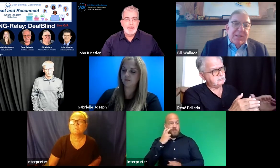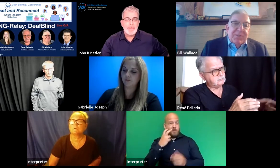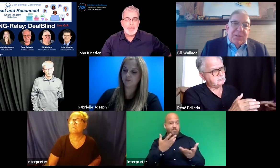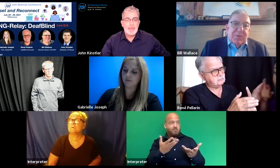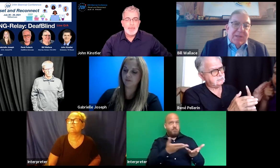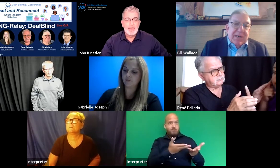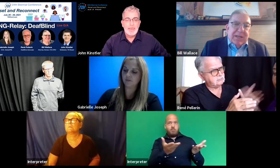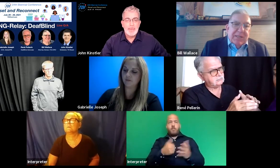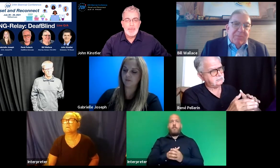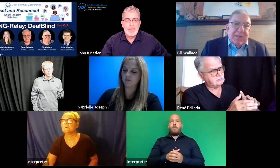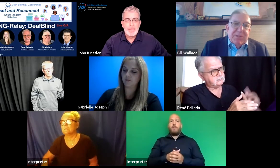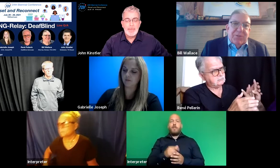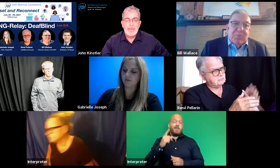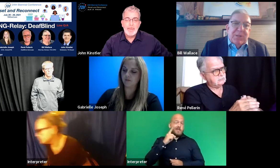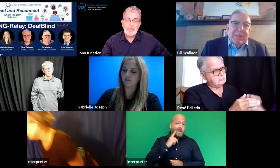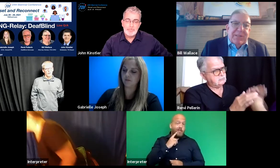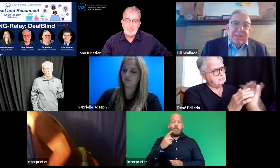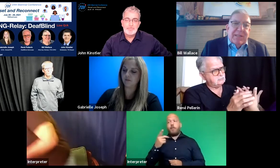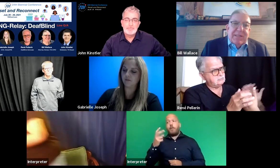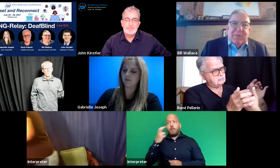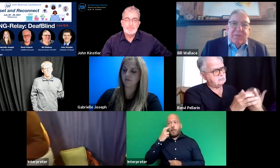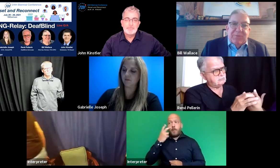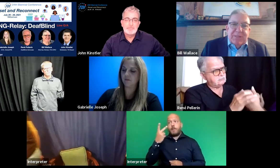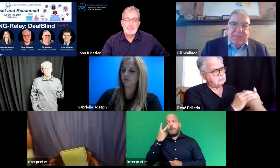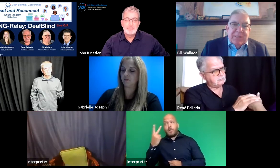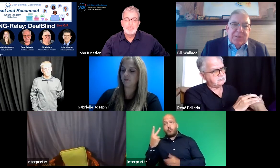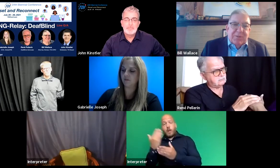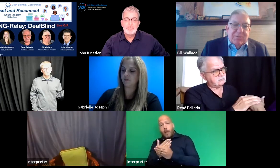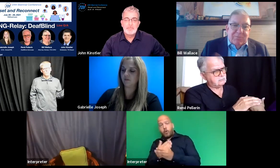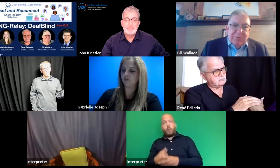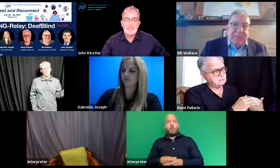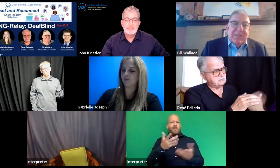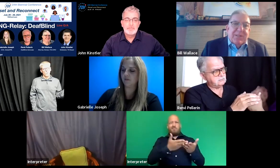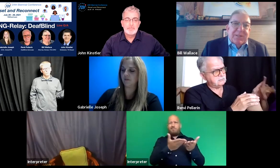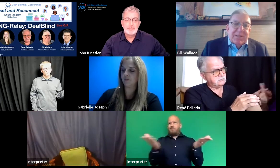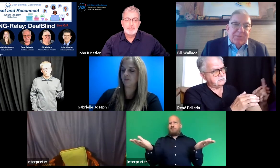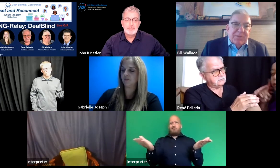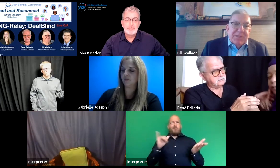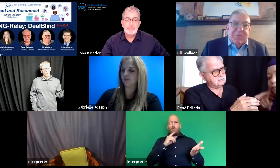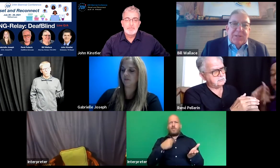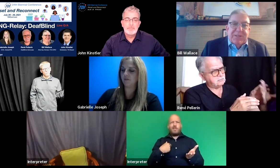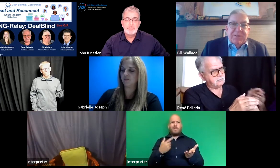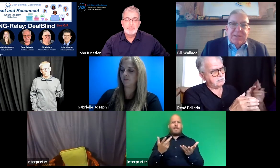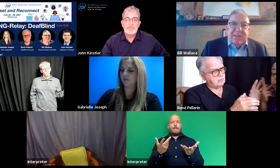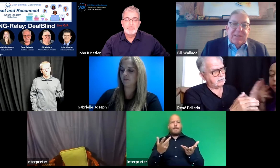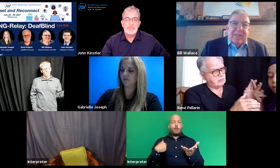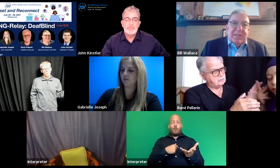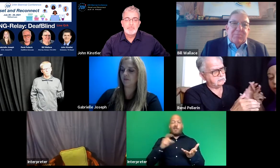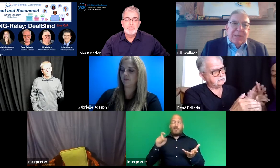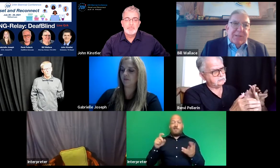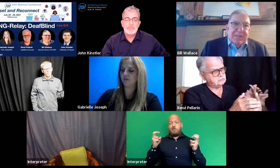impaired. So I'm not sure what I would need to know, we would need to know at the FCC is what is